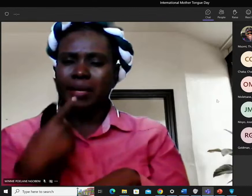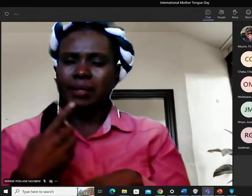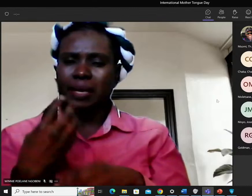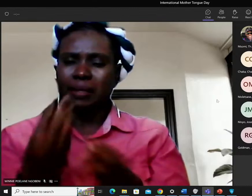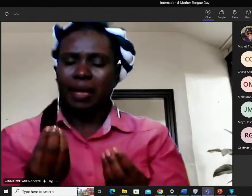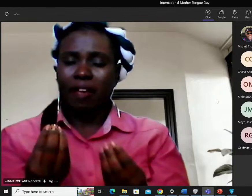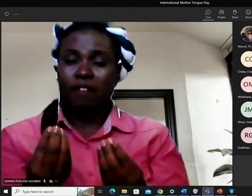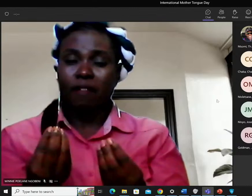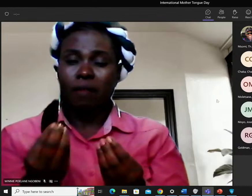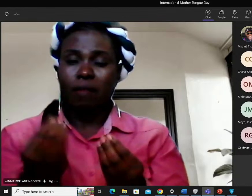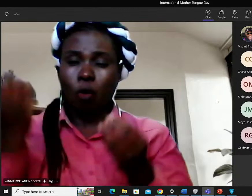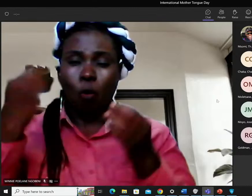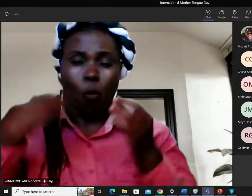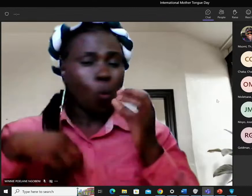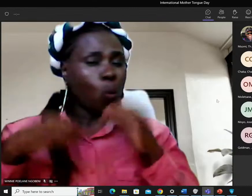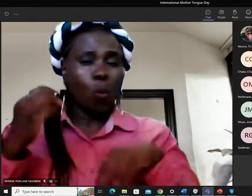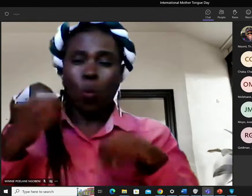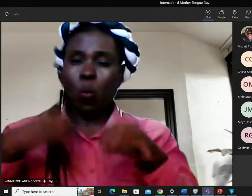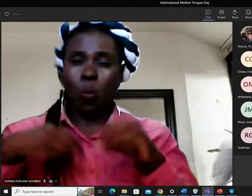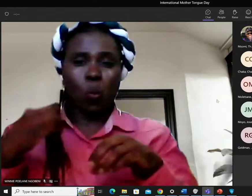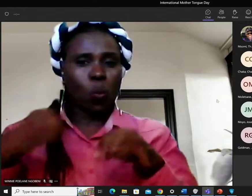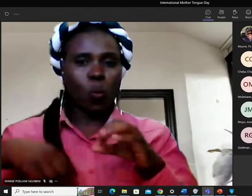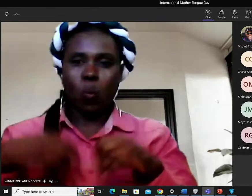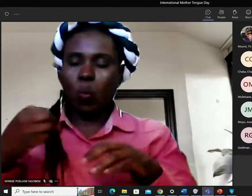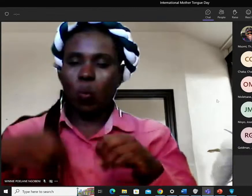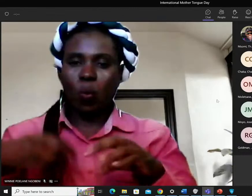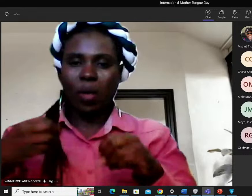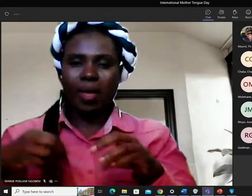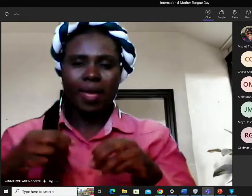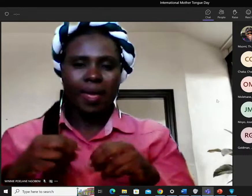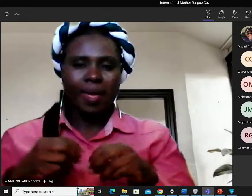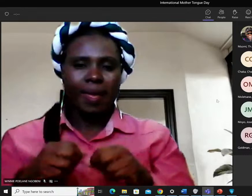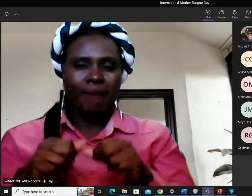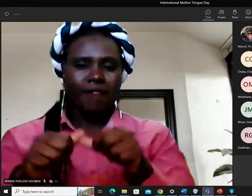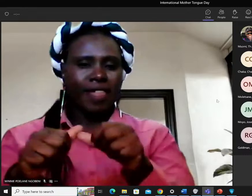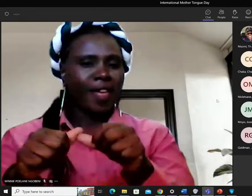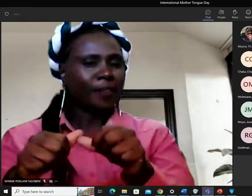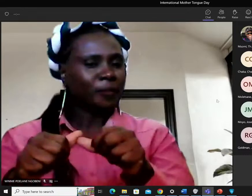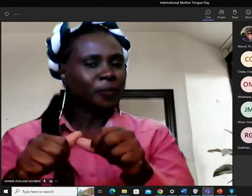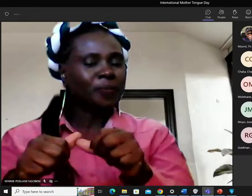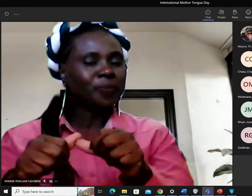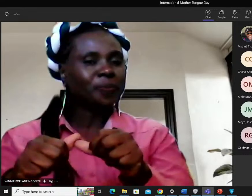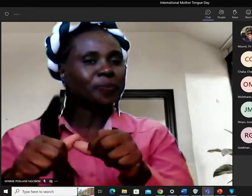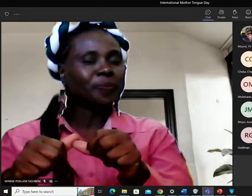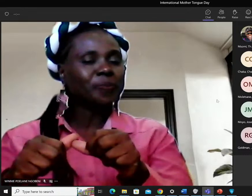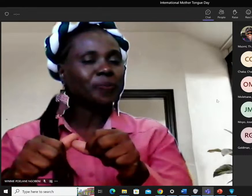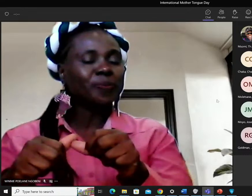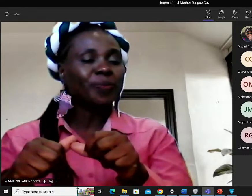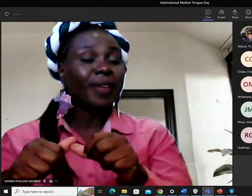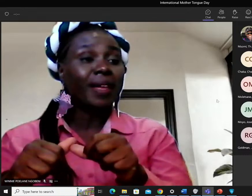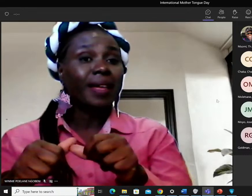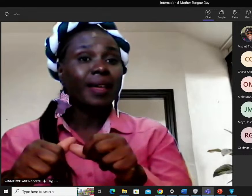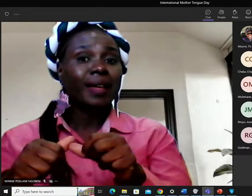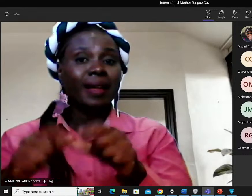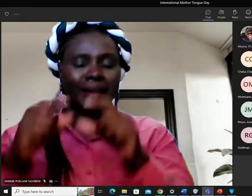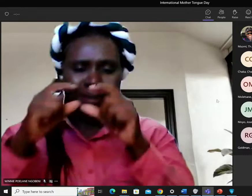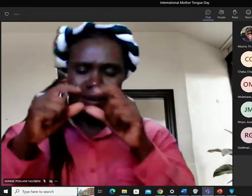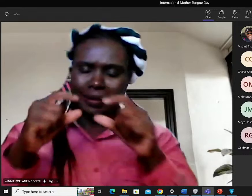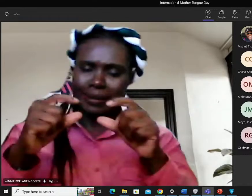without wasting further time, we ought to address the question at